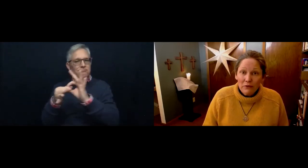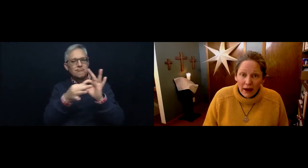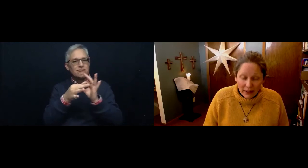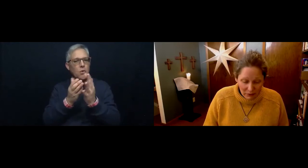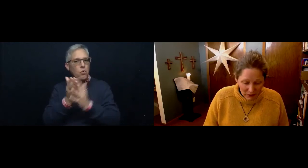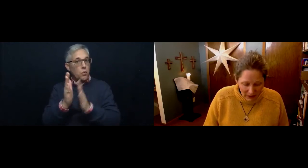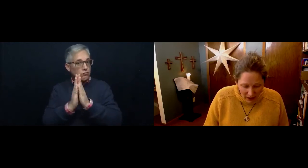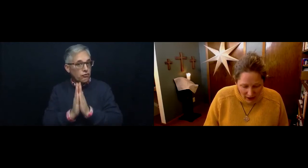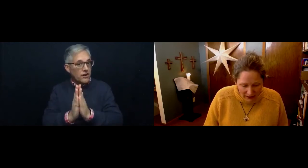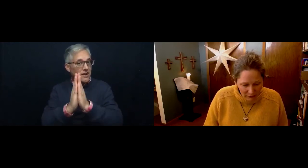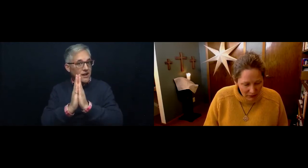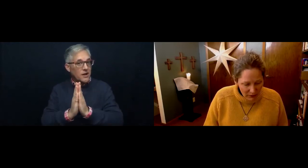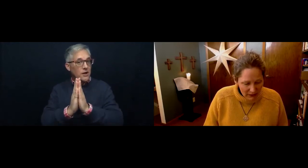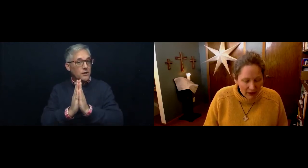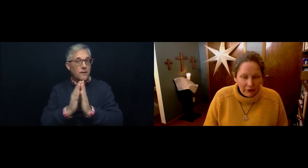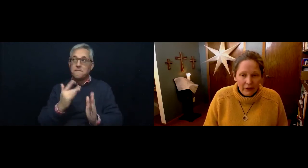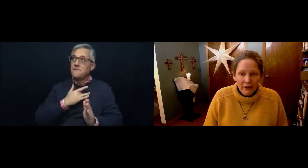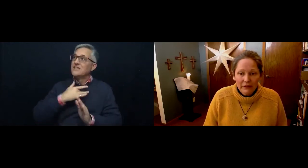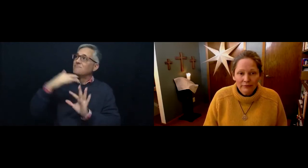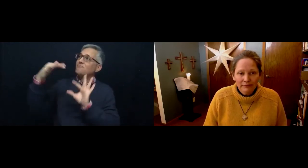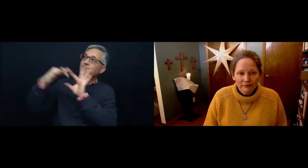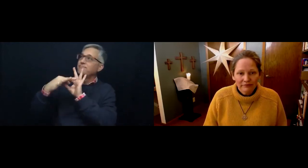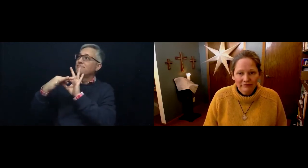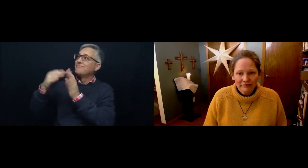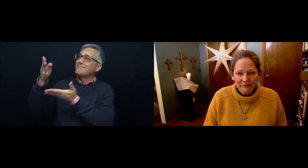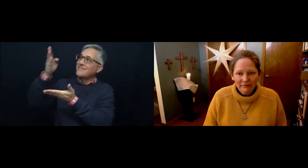feeling united with God and with one another.